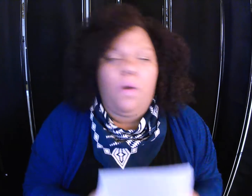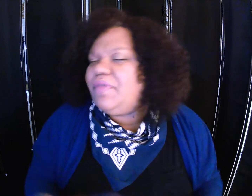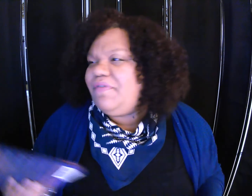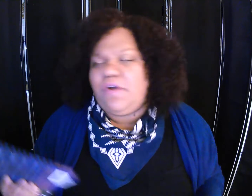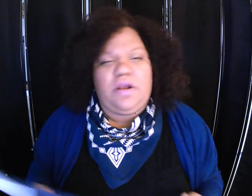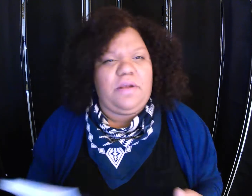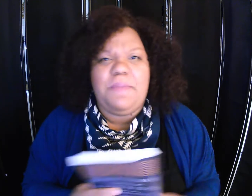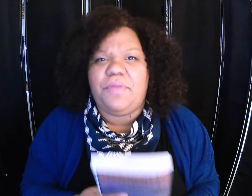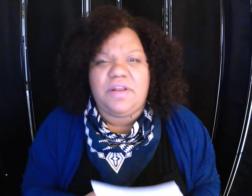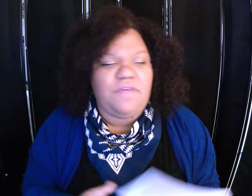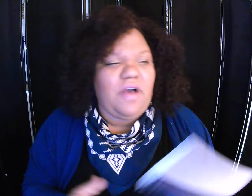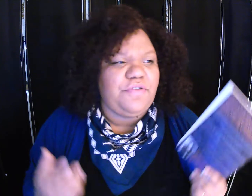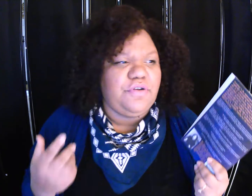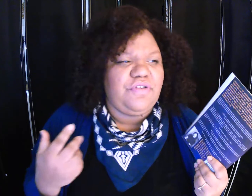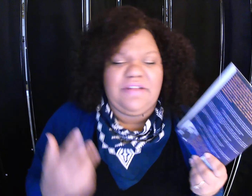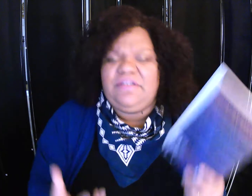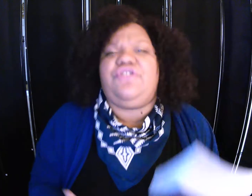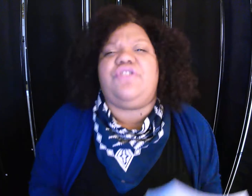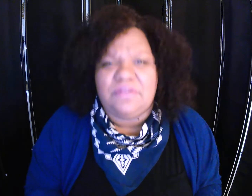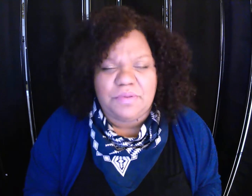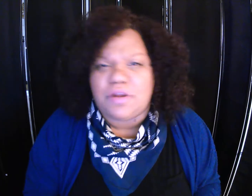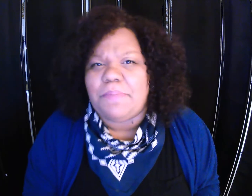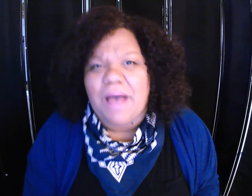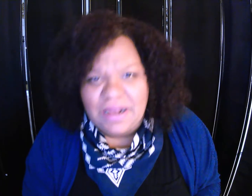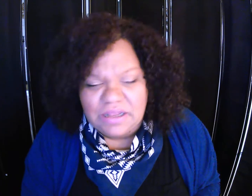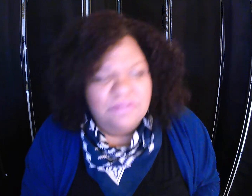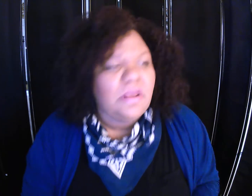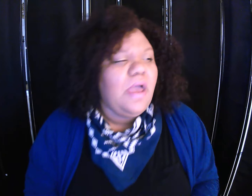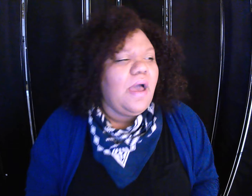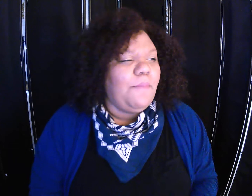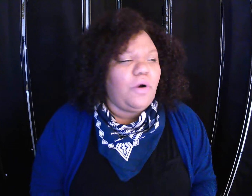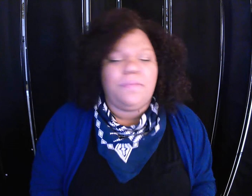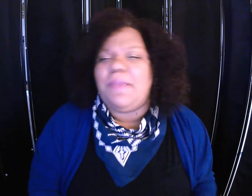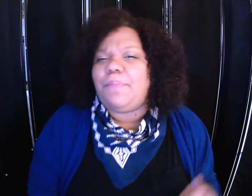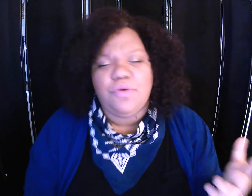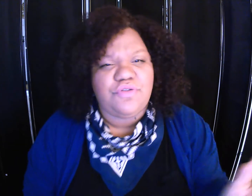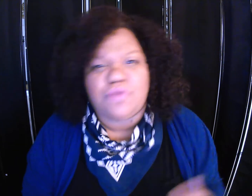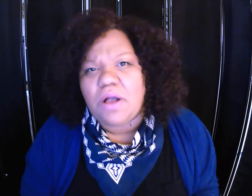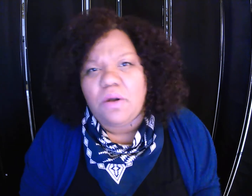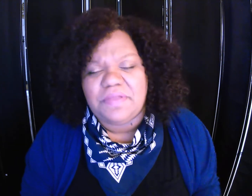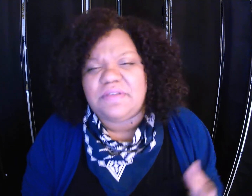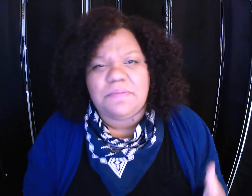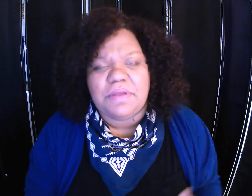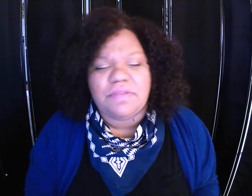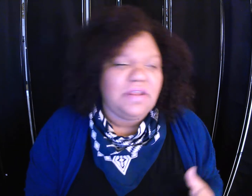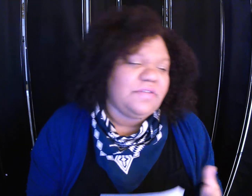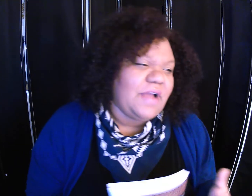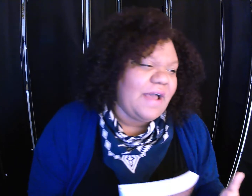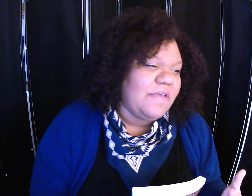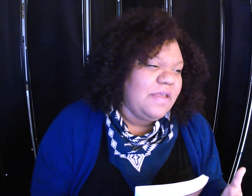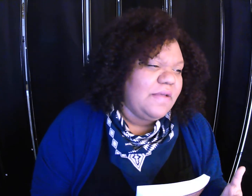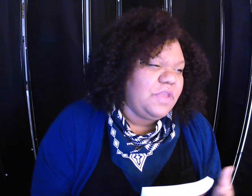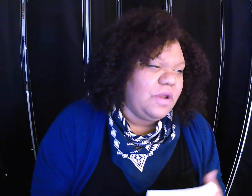only for people that have gone through transitions with their bodies, or people who struggle with disabilities or have,